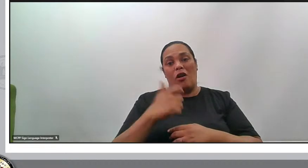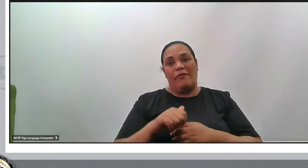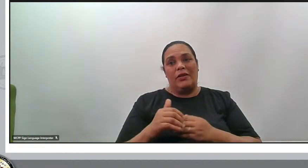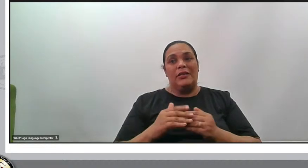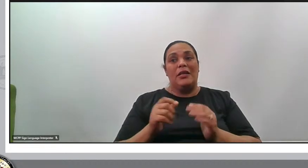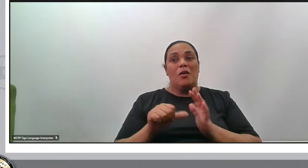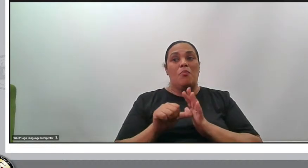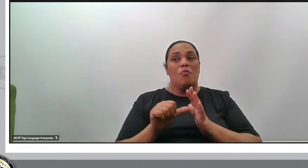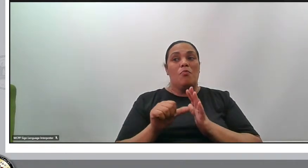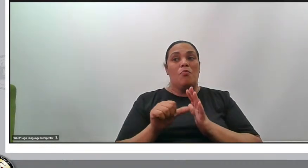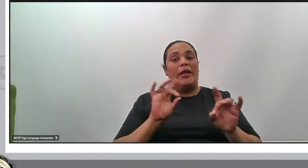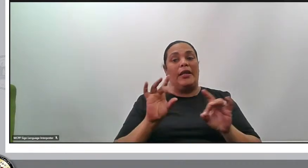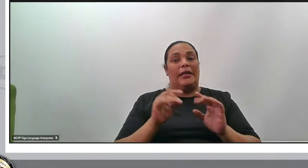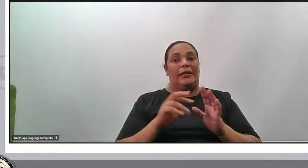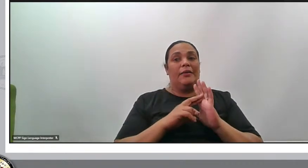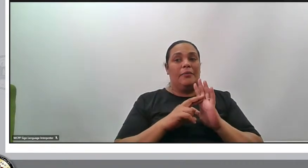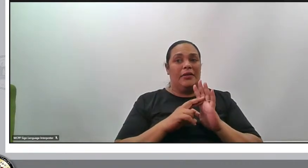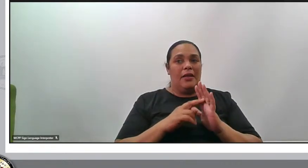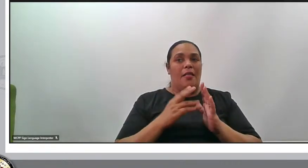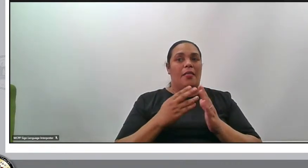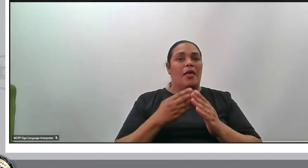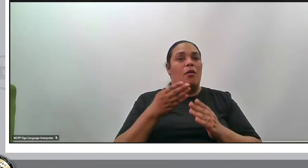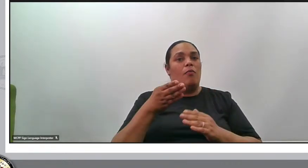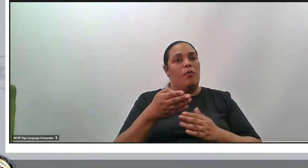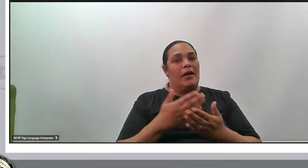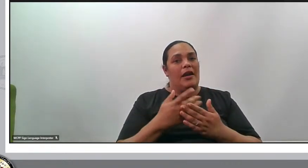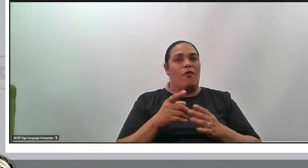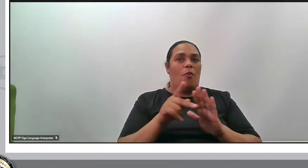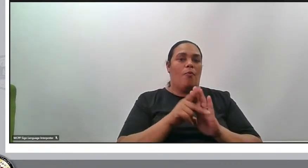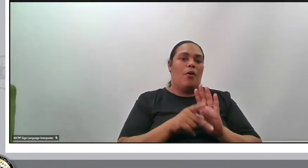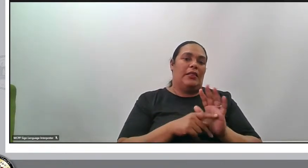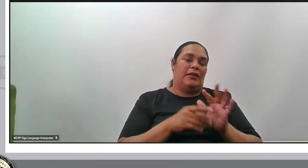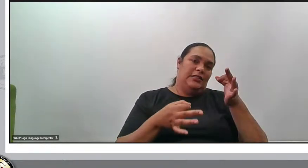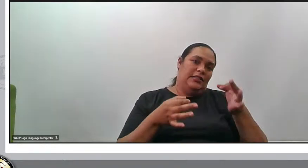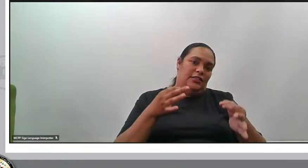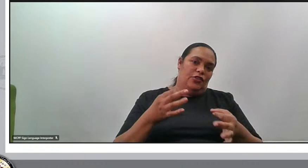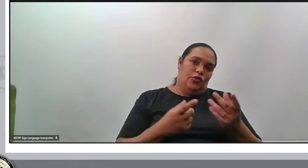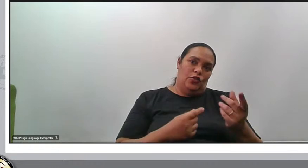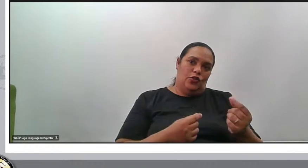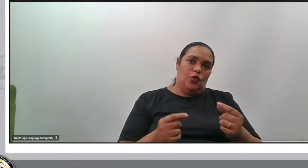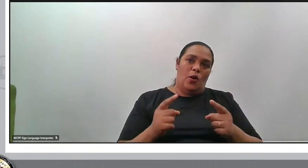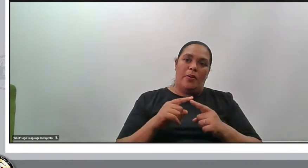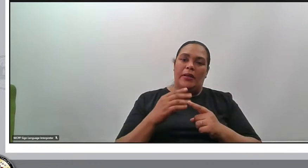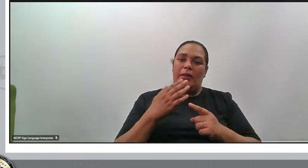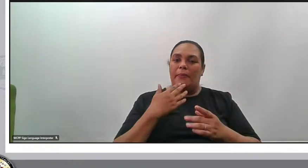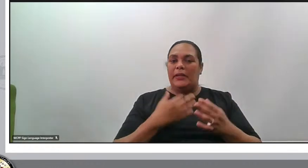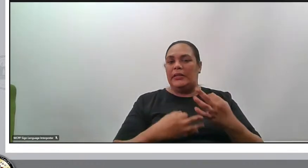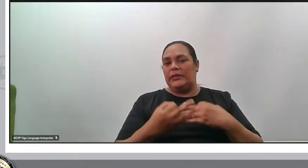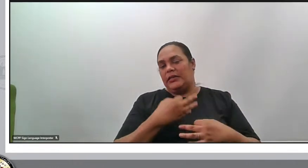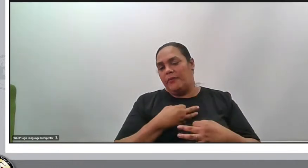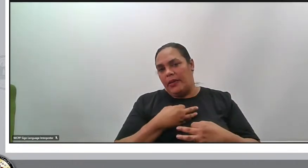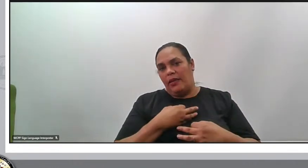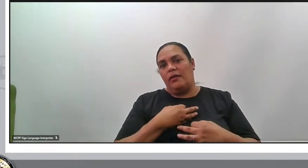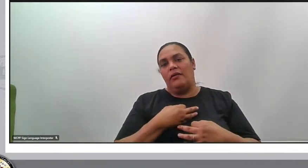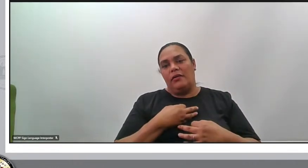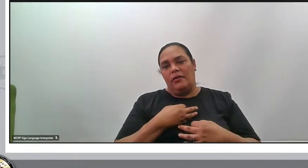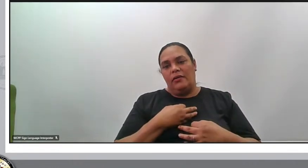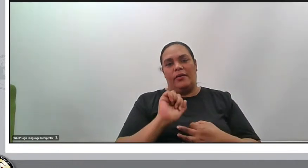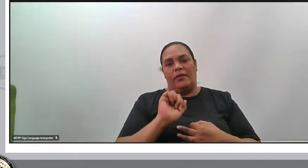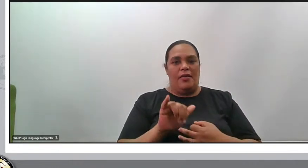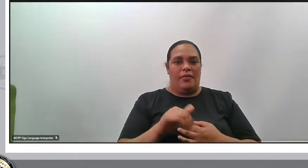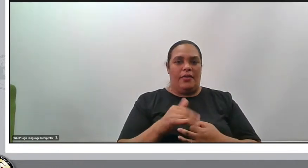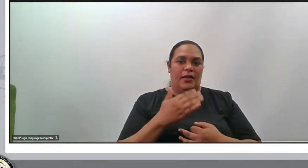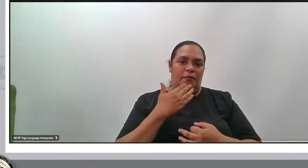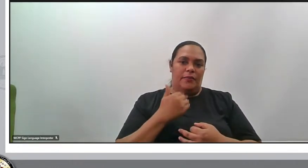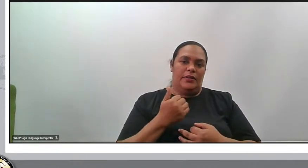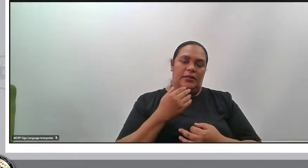important for the elected representatives to be there for policy decisions. And if we can please just get a breakdown of that.